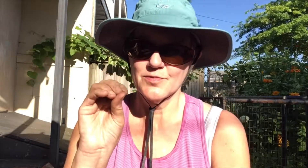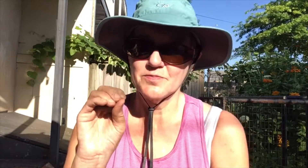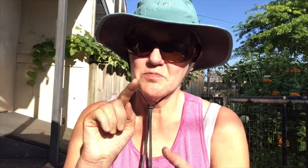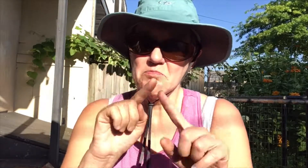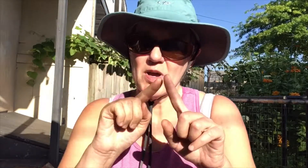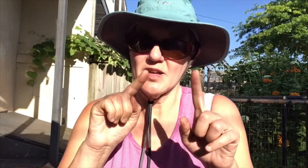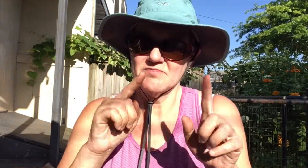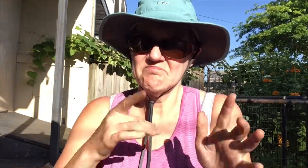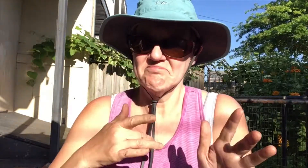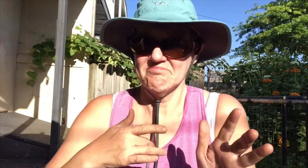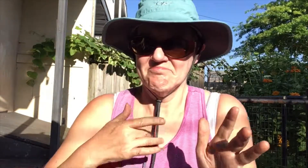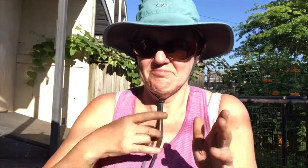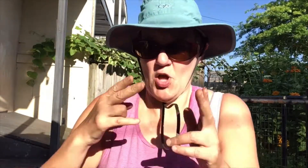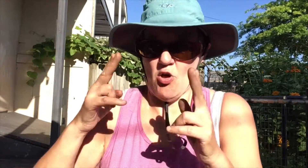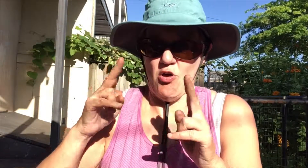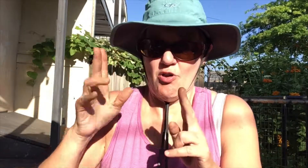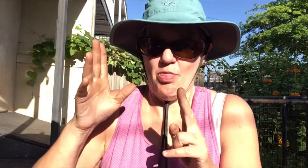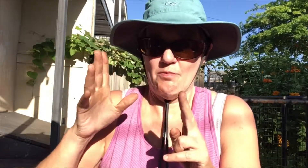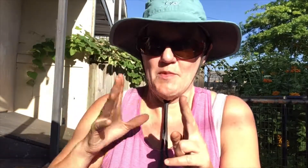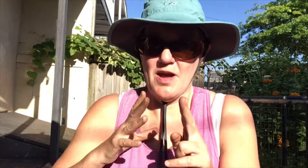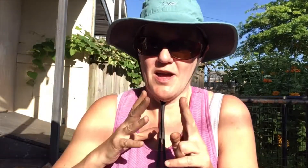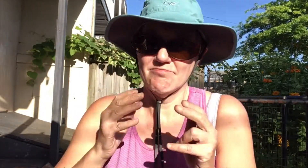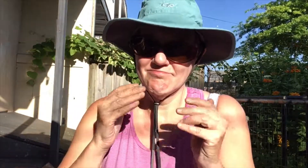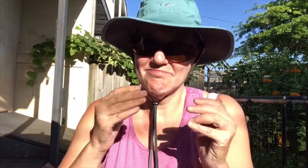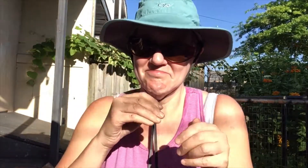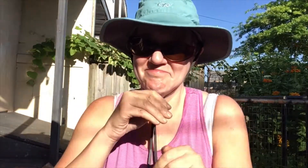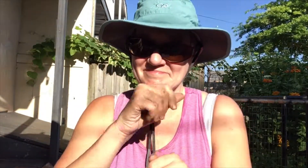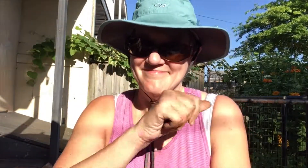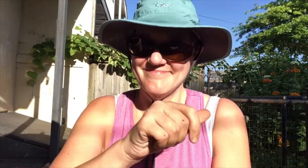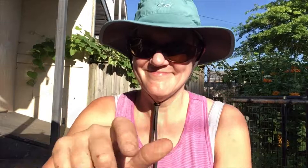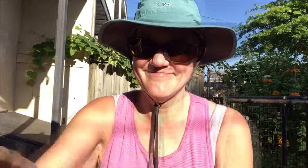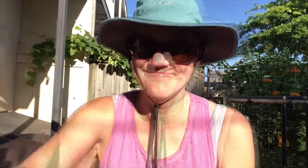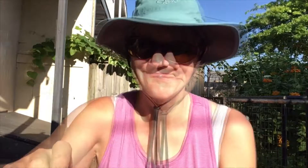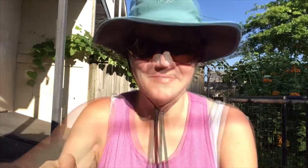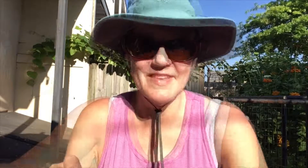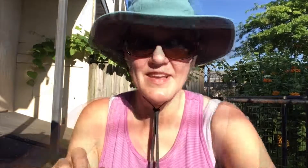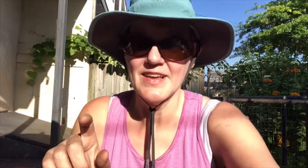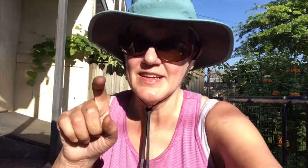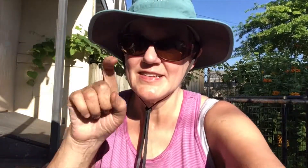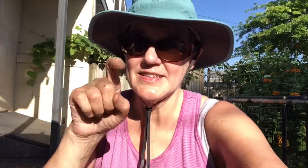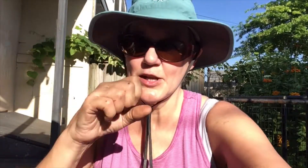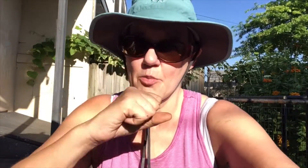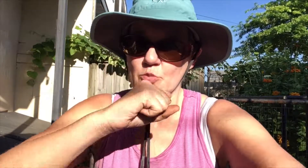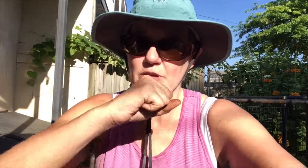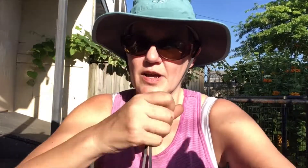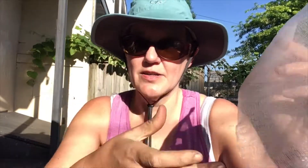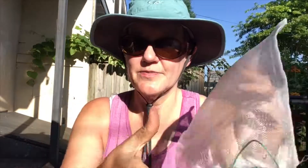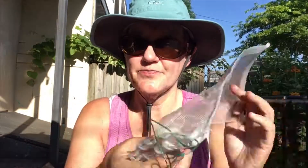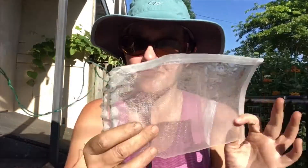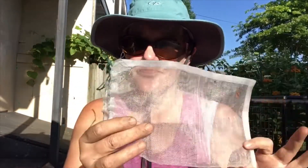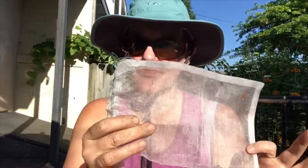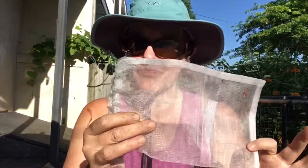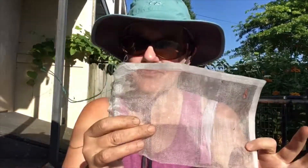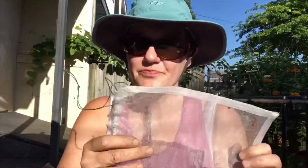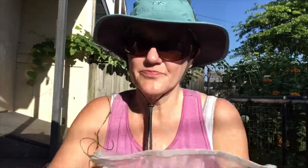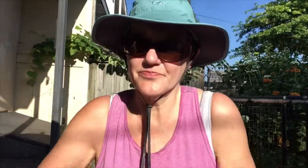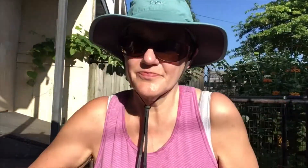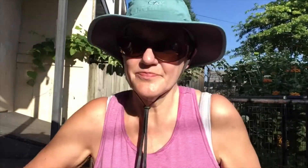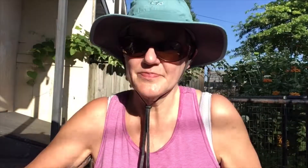to honor the man that gave it to me by letting it go ahead and grow. So let's protect him with these